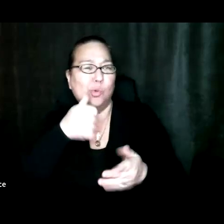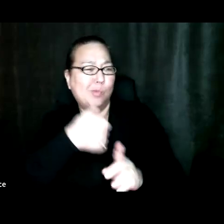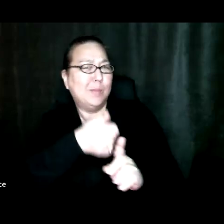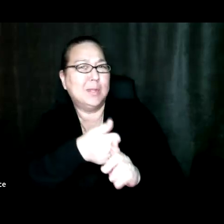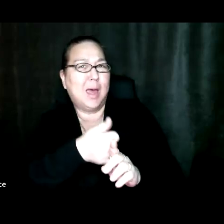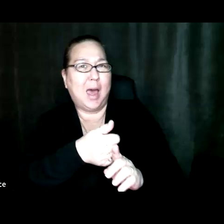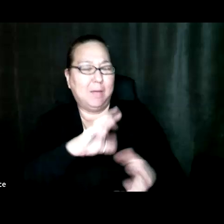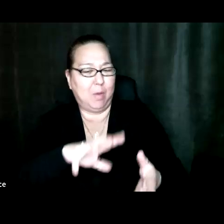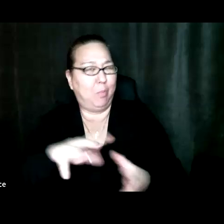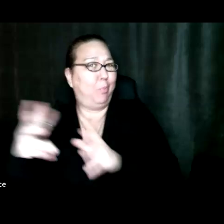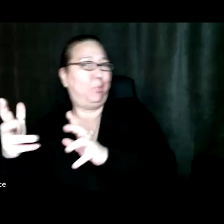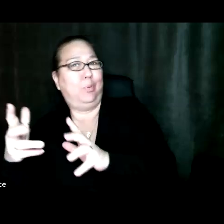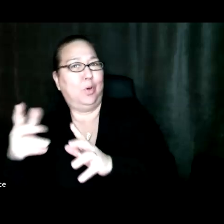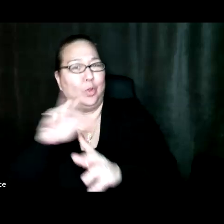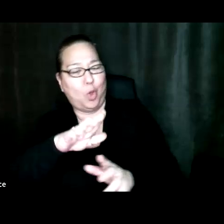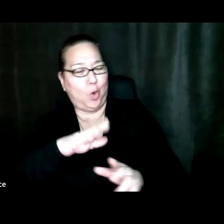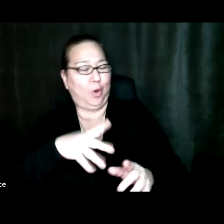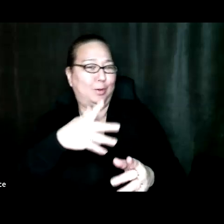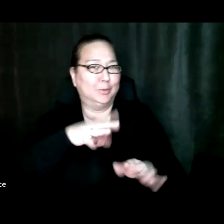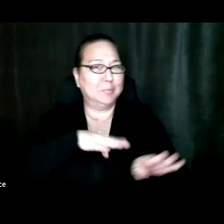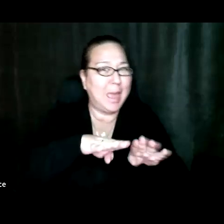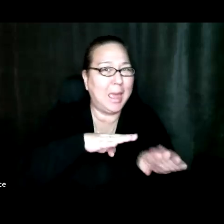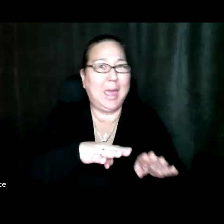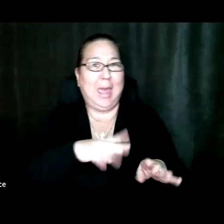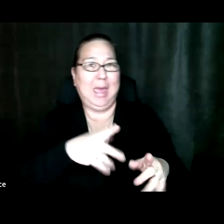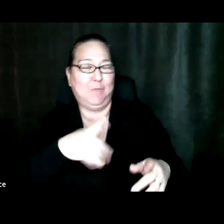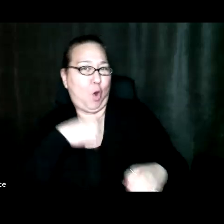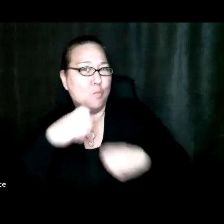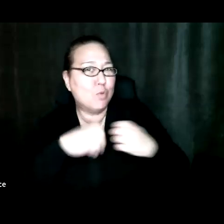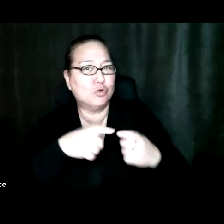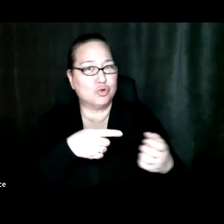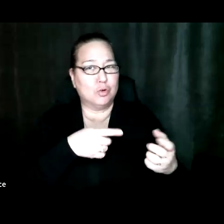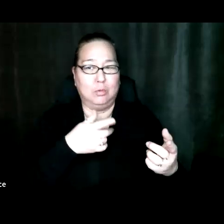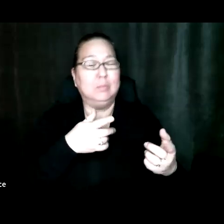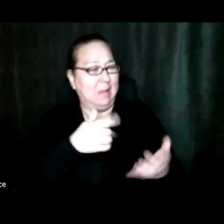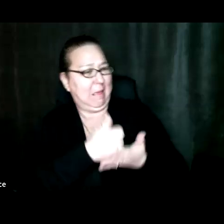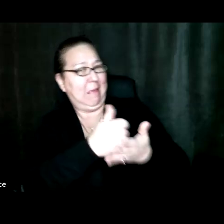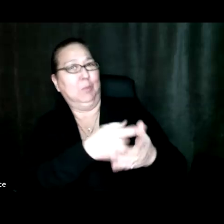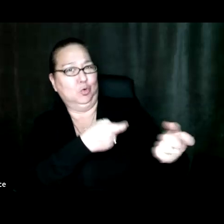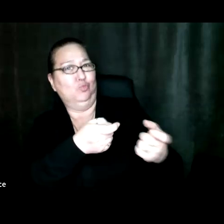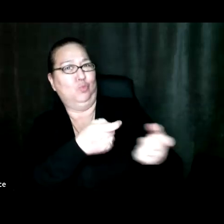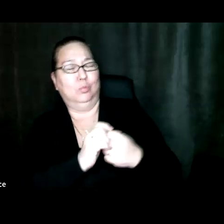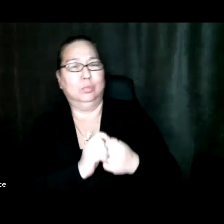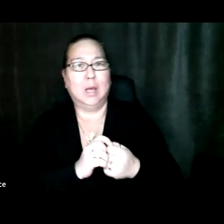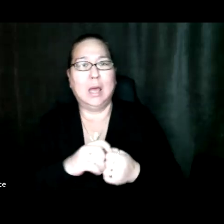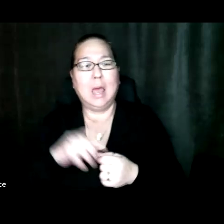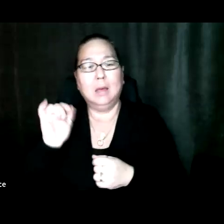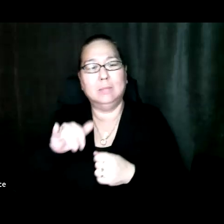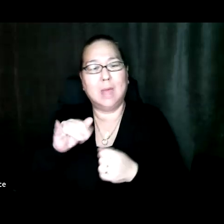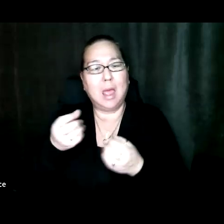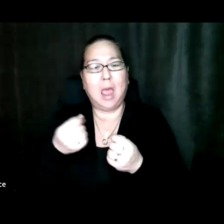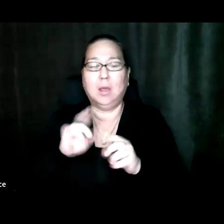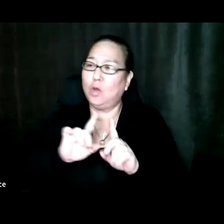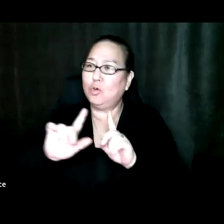behaviorally dysregulated, to help students with mobility and sensory challenges navigate around our many non-ADA compliant